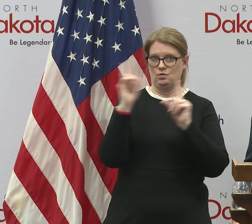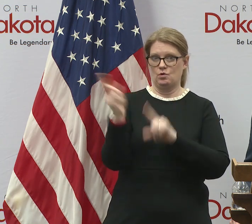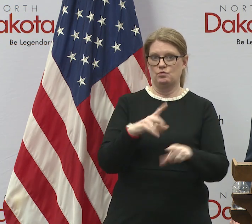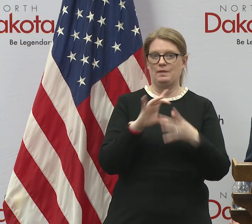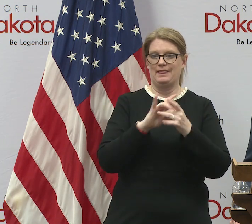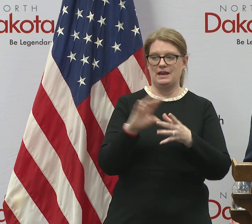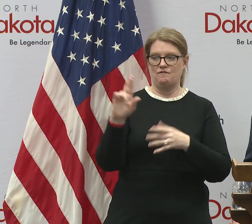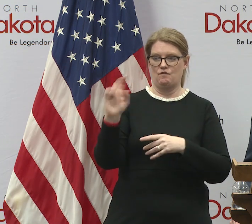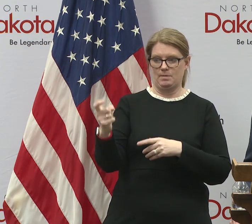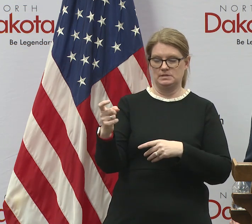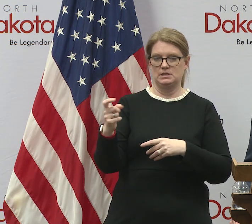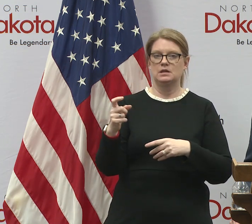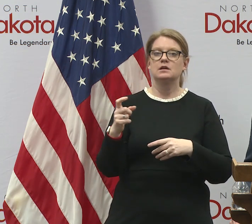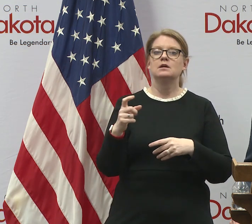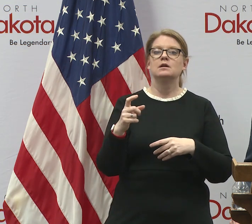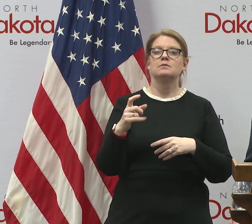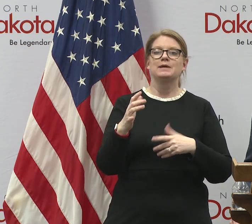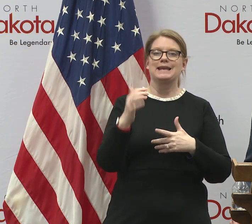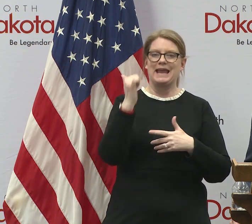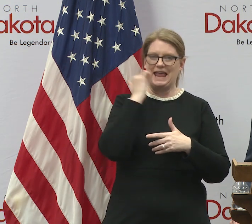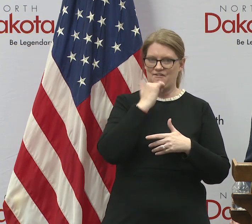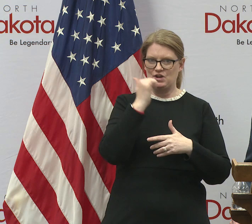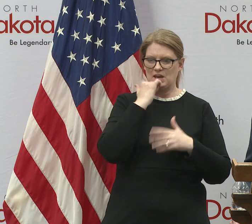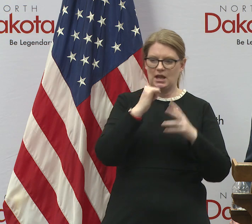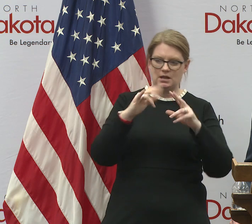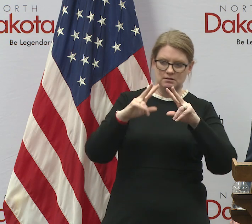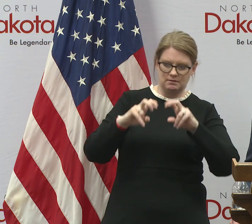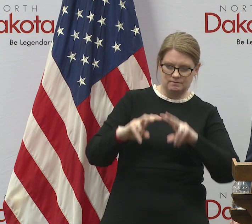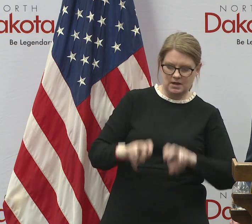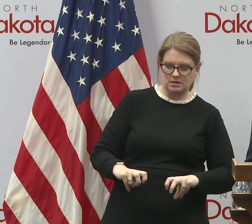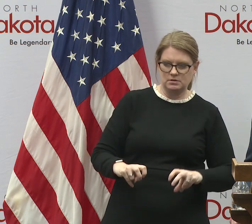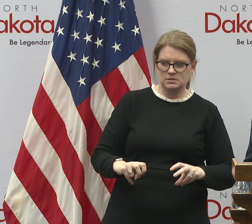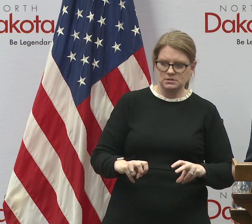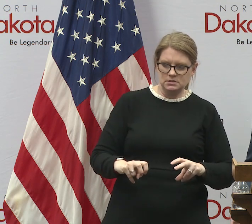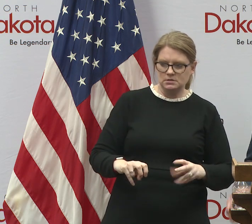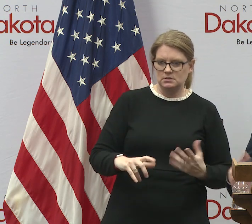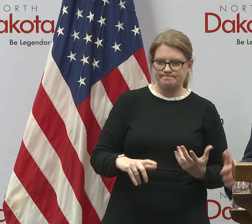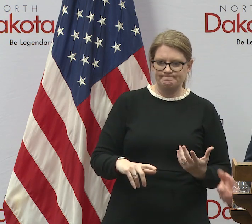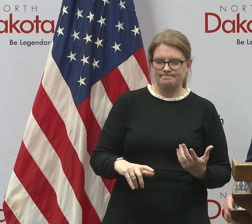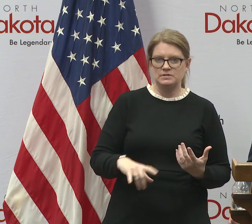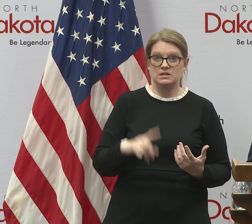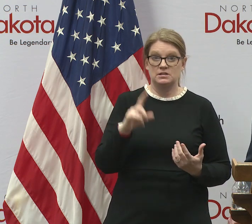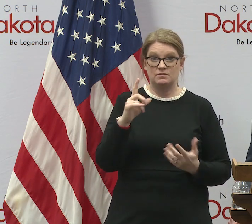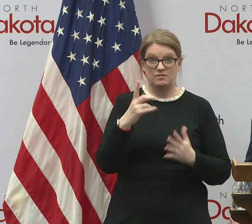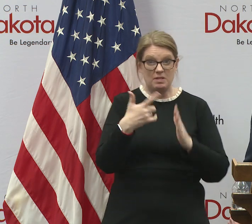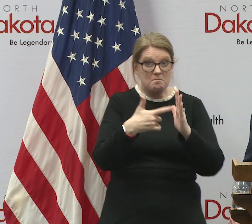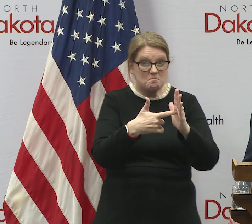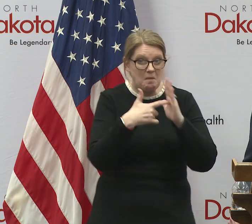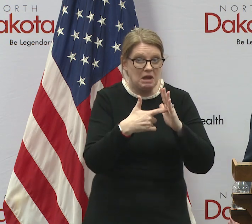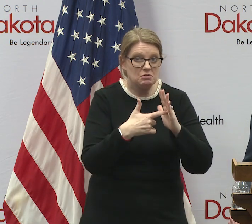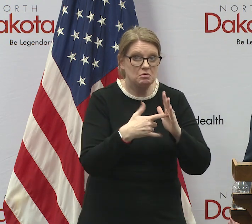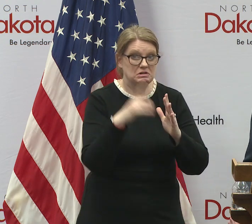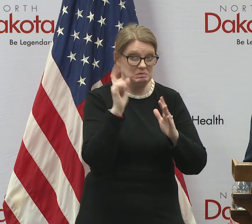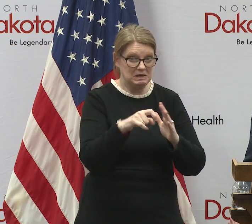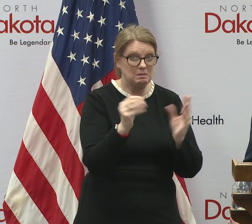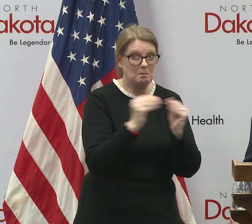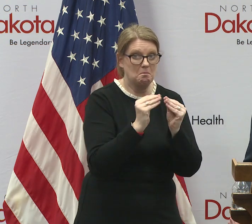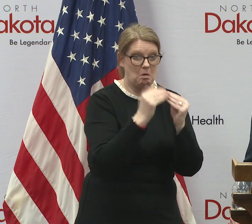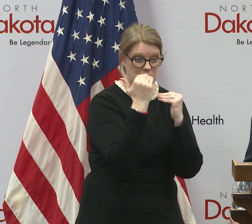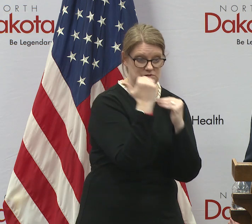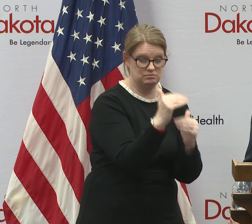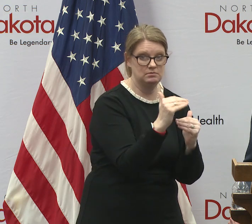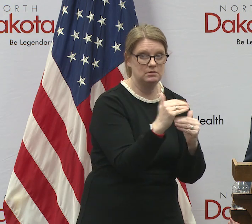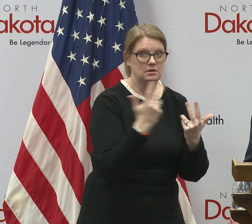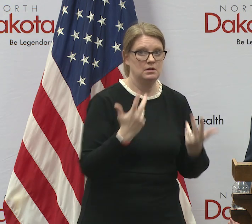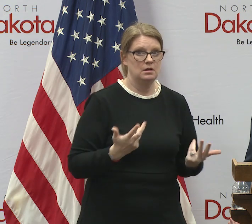pharmacy, but we every day are evaluating, do we need to be more restrictive in terms of the mandatory aspect? We made a